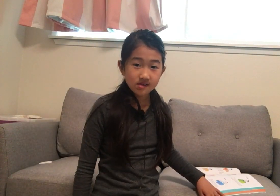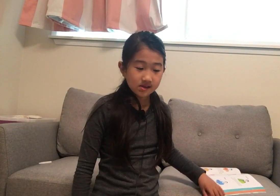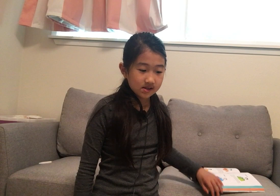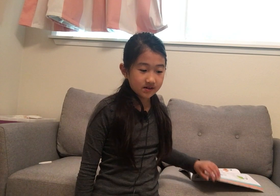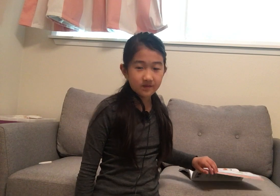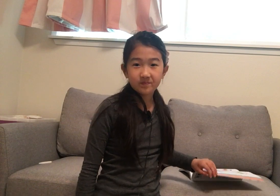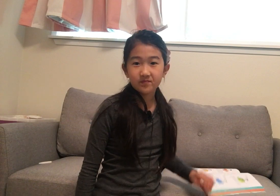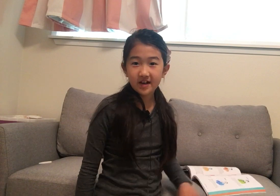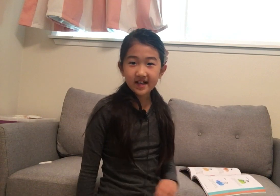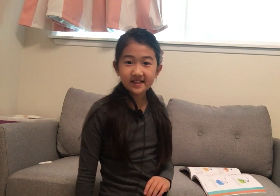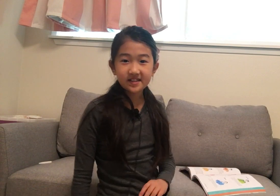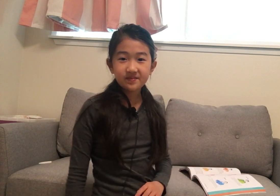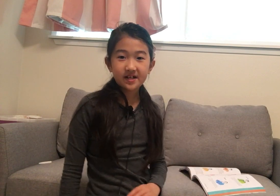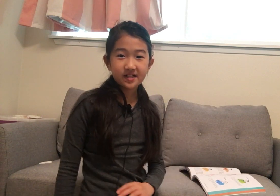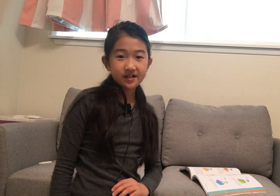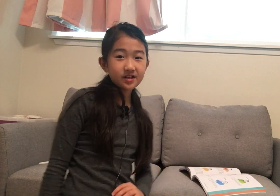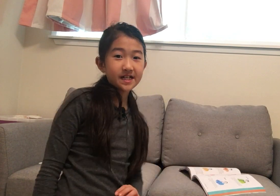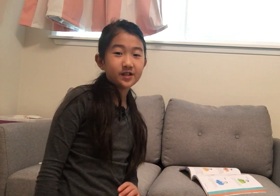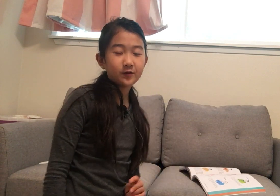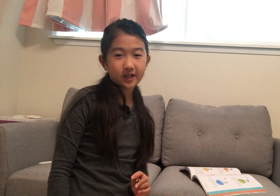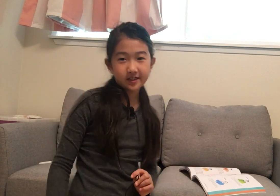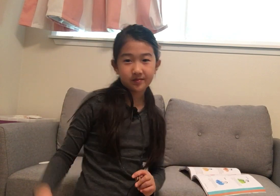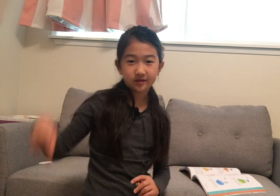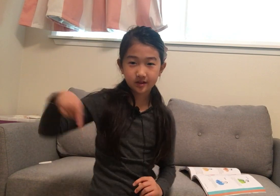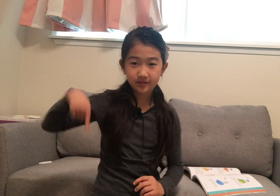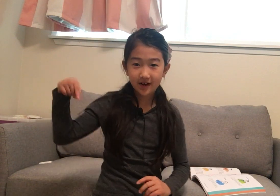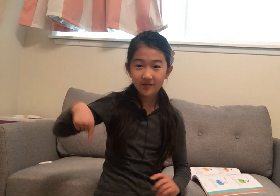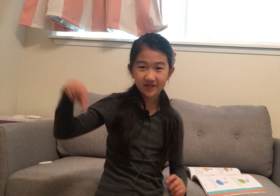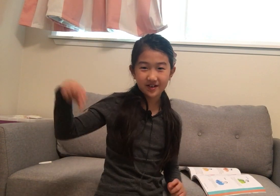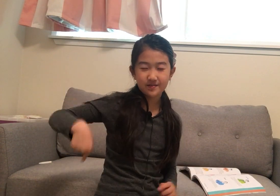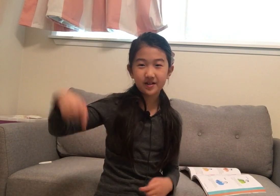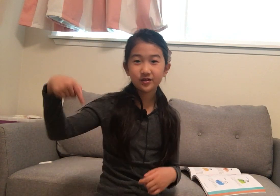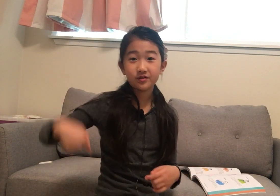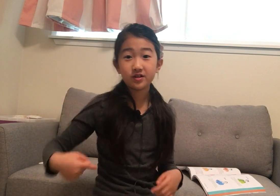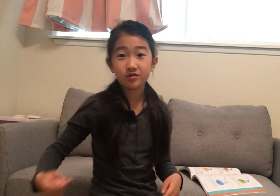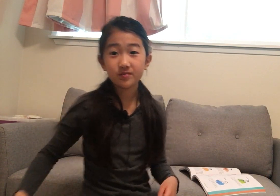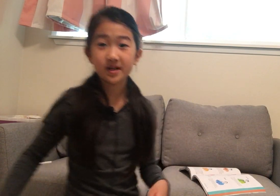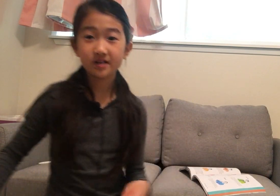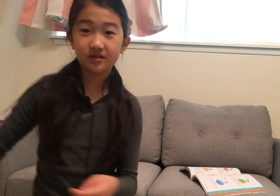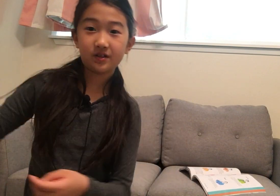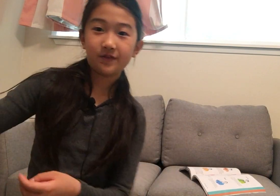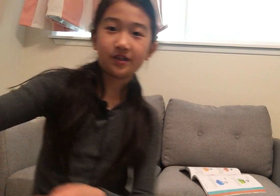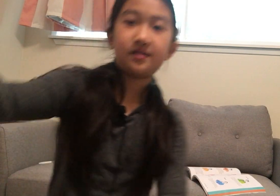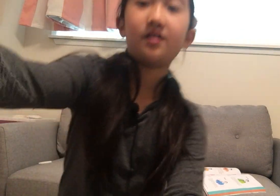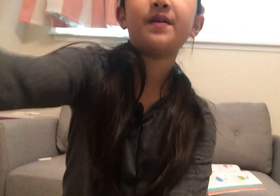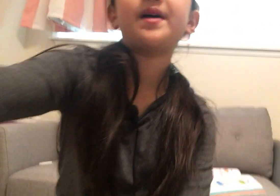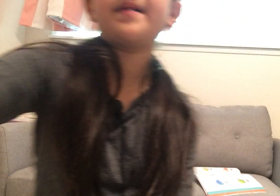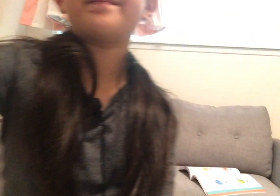um praying i see you back here and don't forget to press subscribe ring the bell so you can join my other new videos okay bye bye bye bye bye bye bye